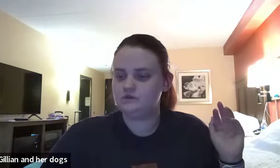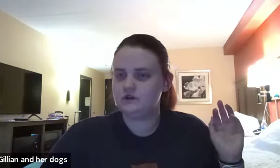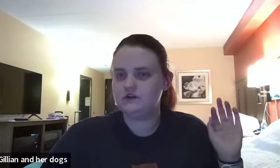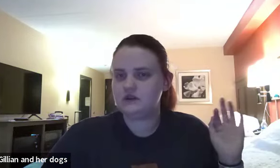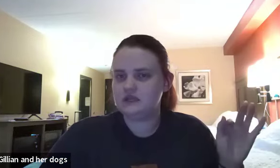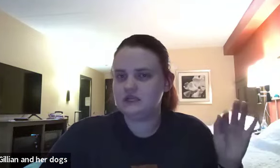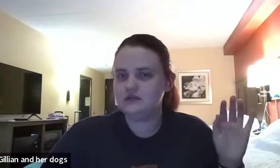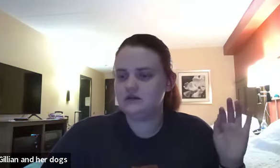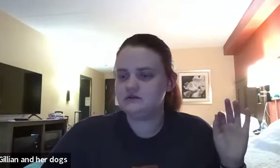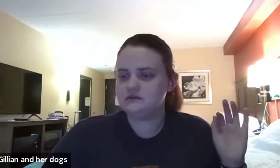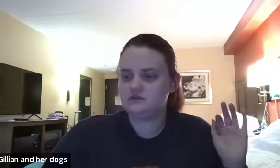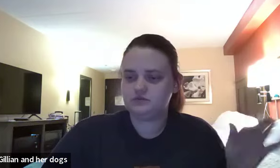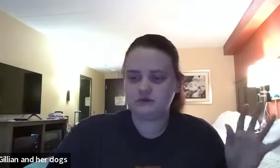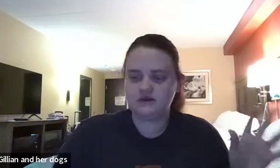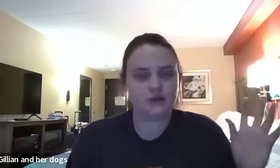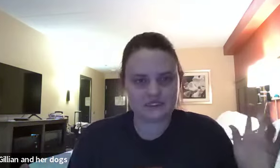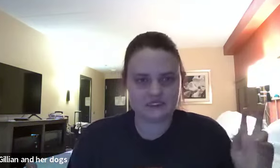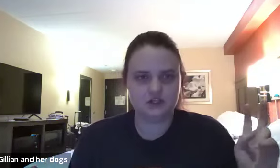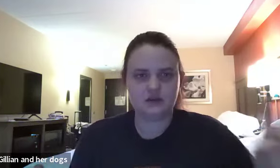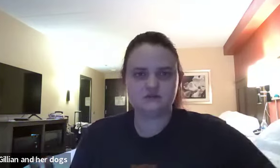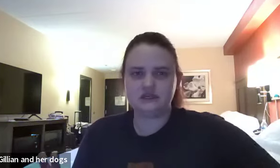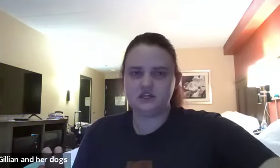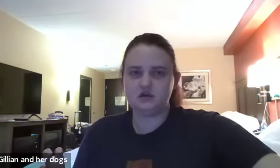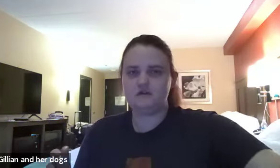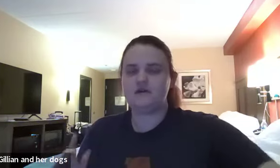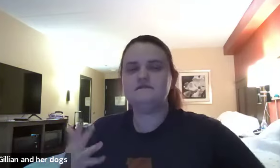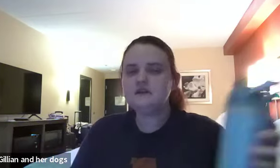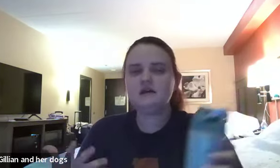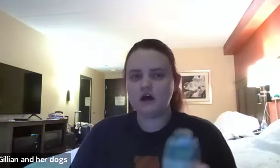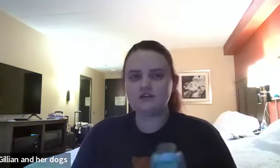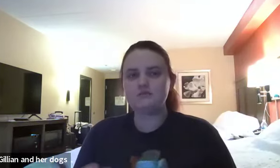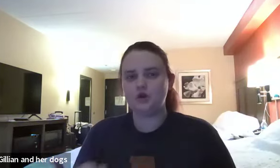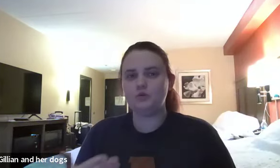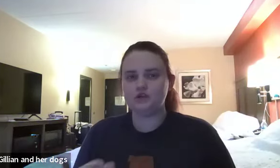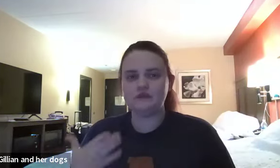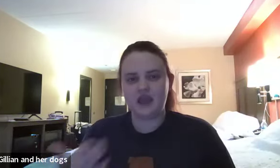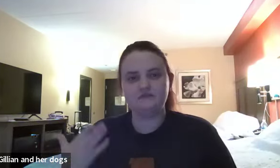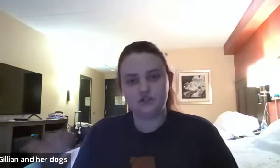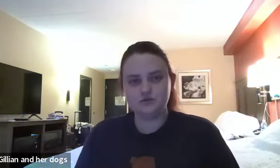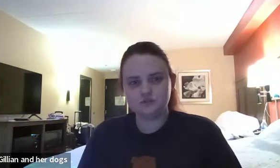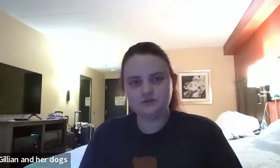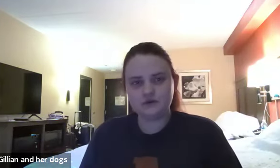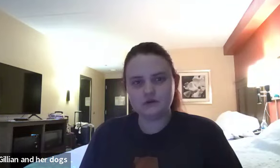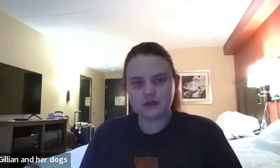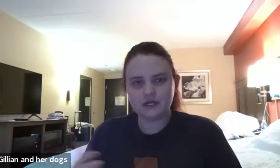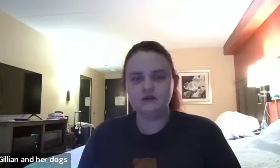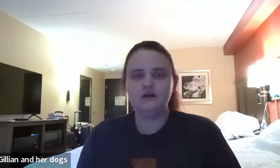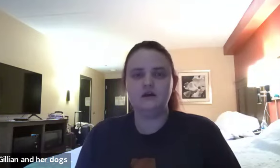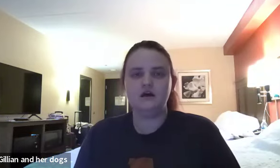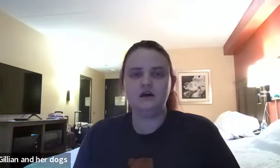Are there any phrases that you guys would like to go over? I feel like a lot of them are words we have used before already,